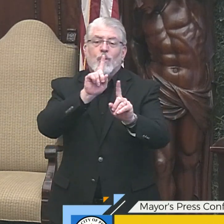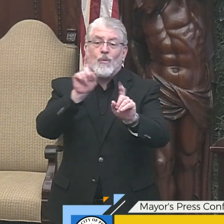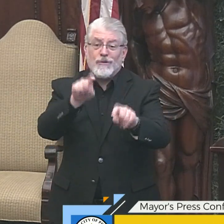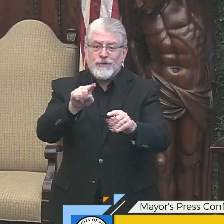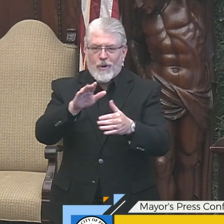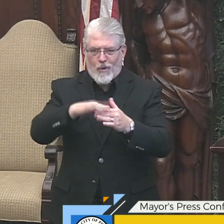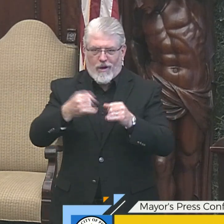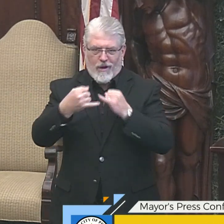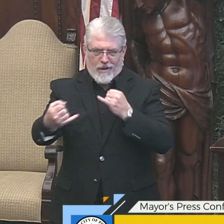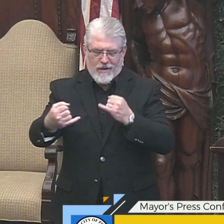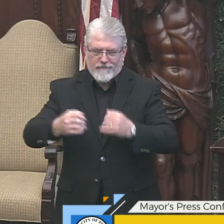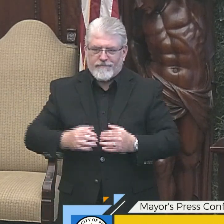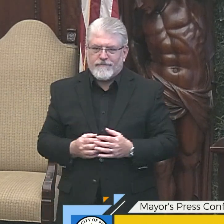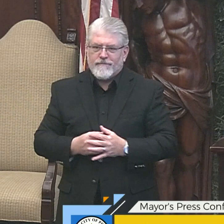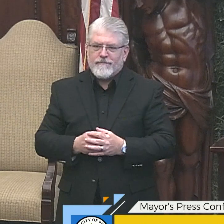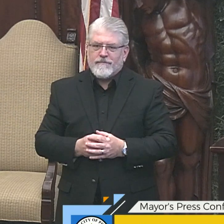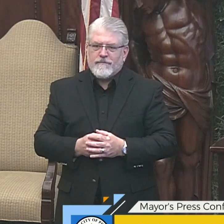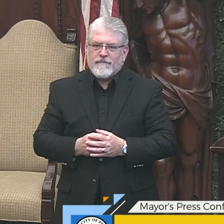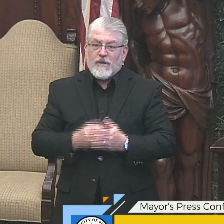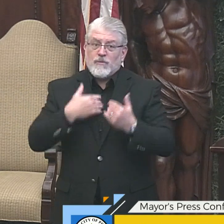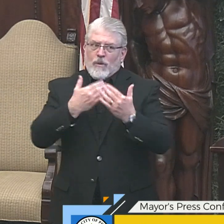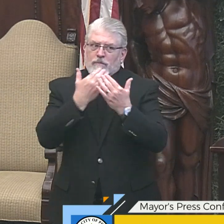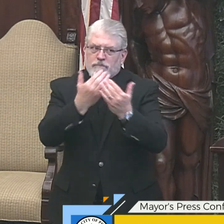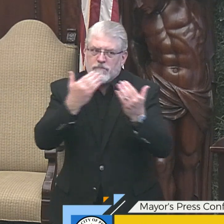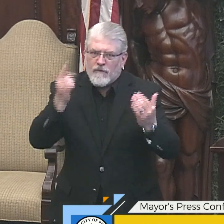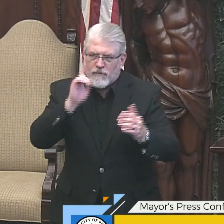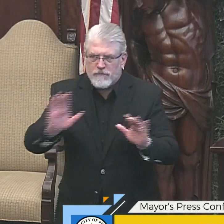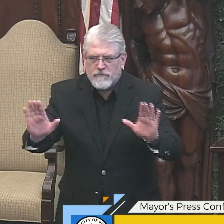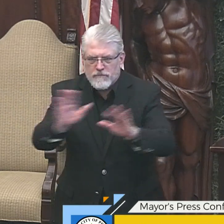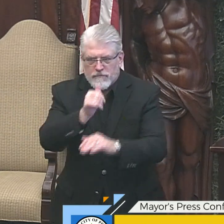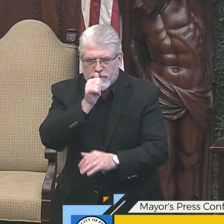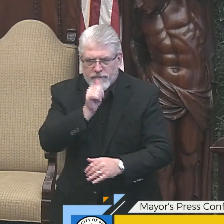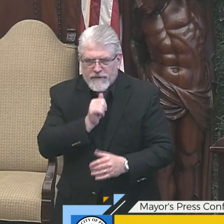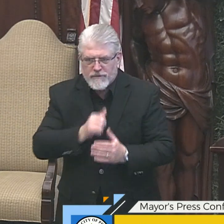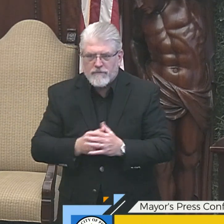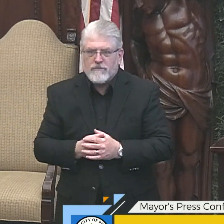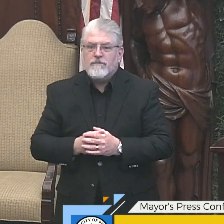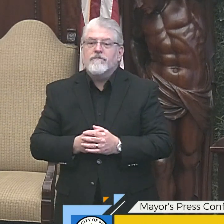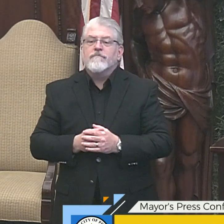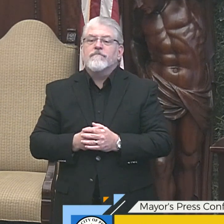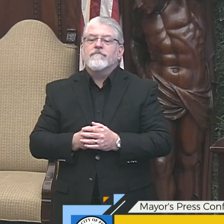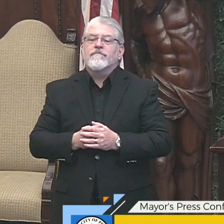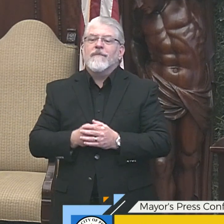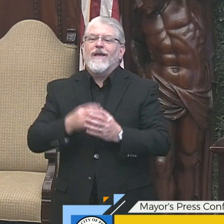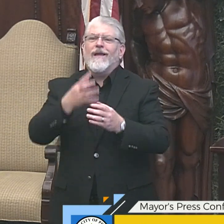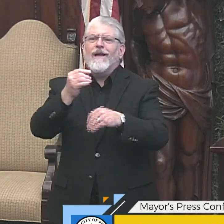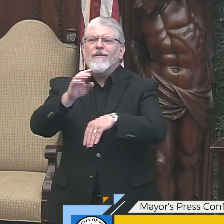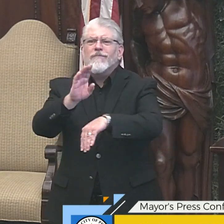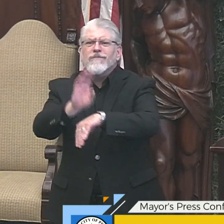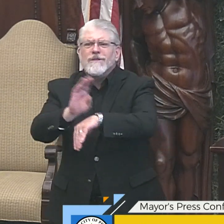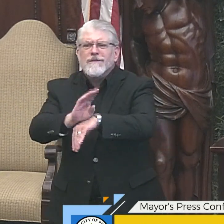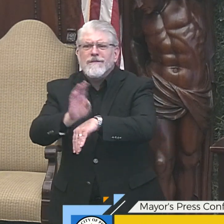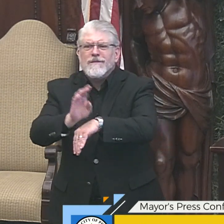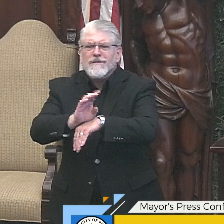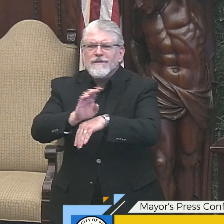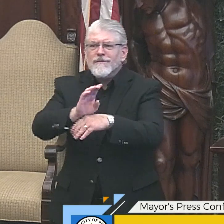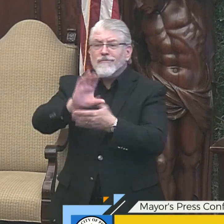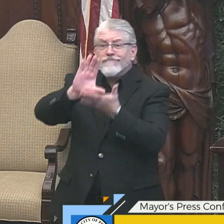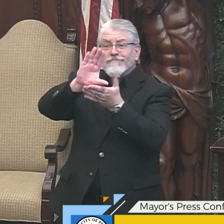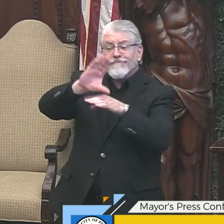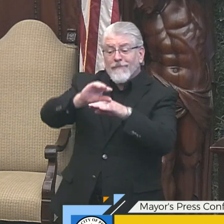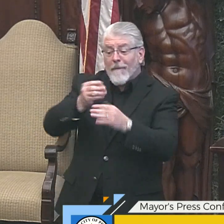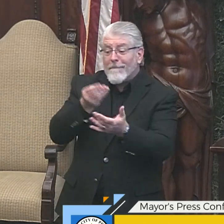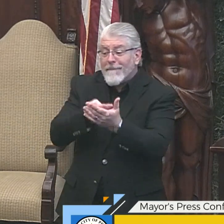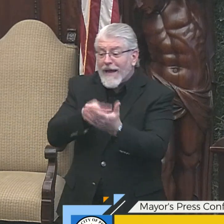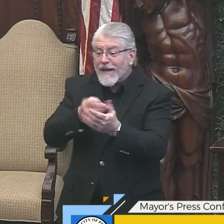relief opportunities that our Commerce Director discussed yesterday. I also want to thank our city workers who are continuing to perform their